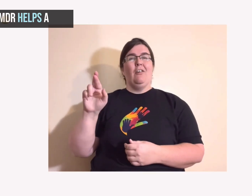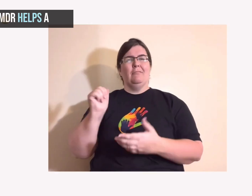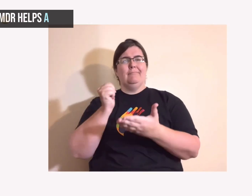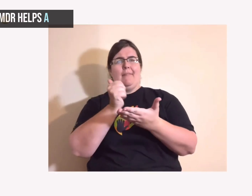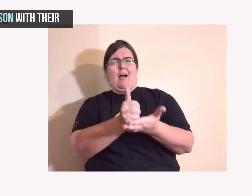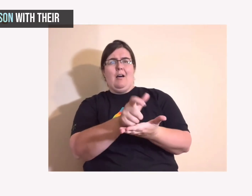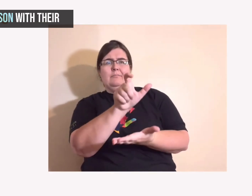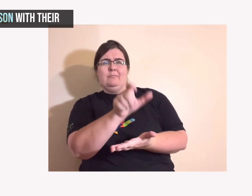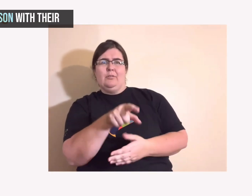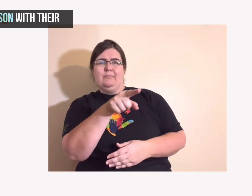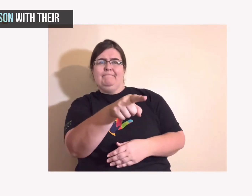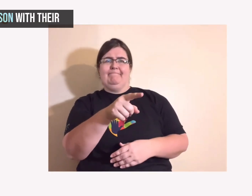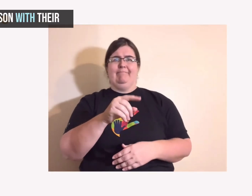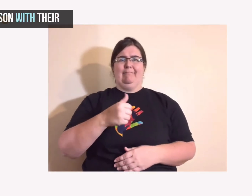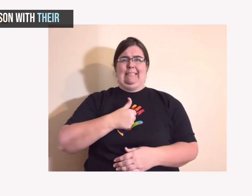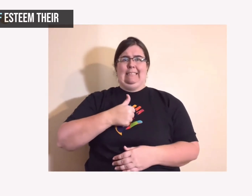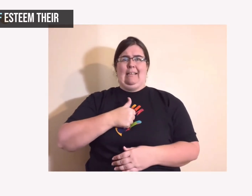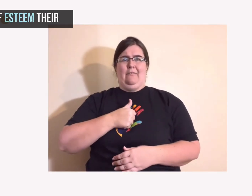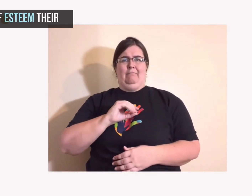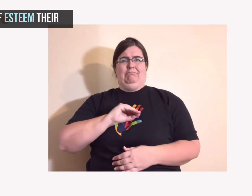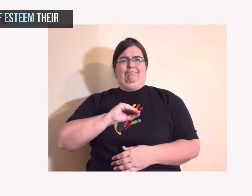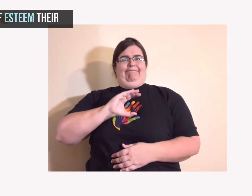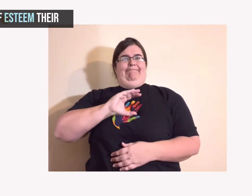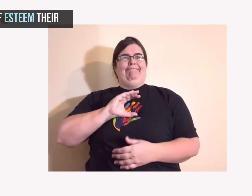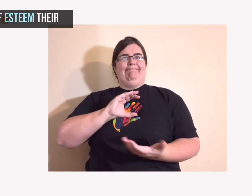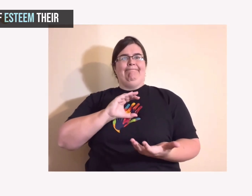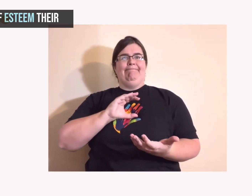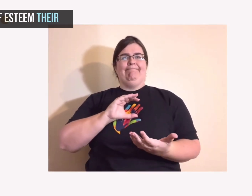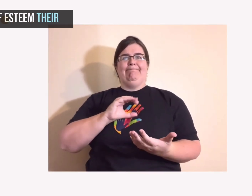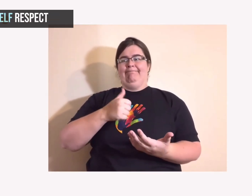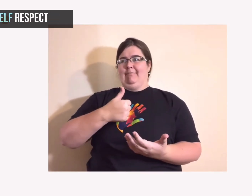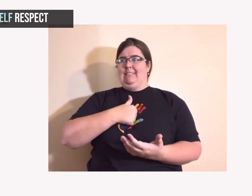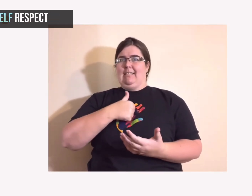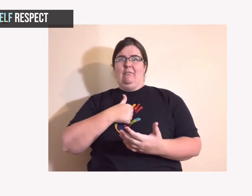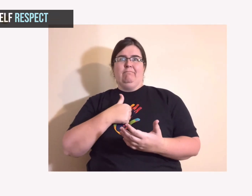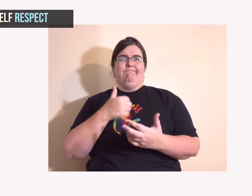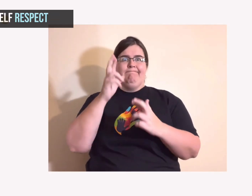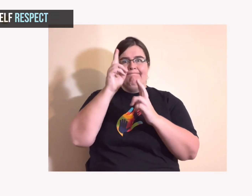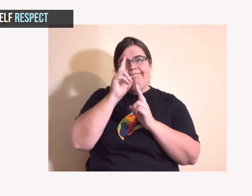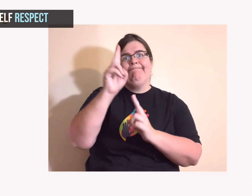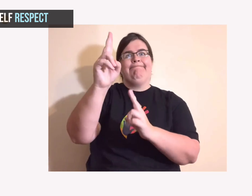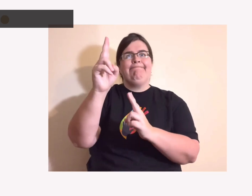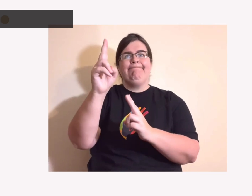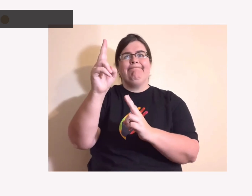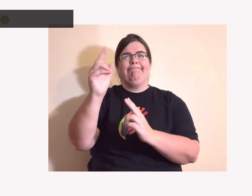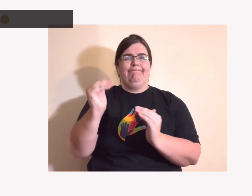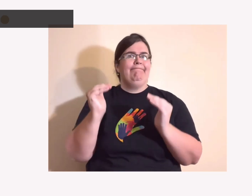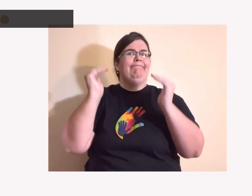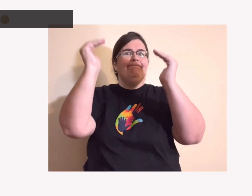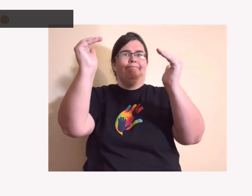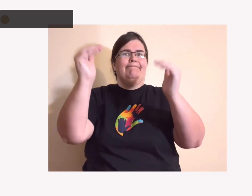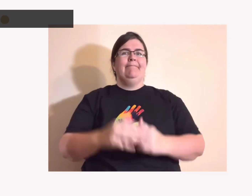EMDR helps a person with their self-esteem, their self-respect.